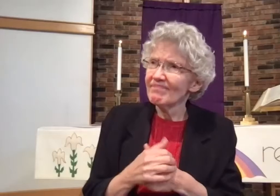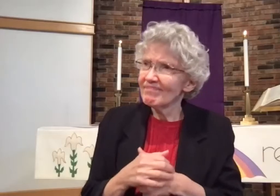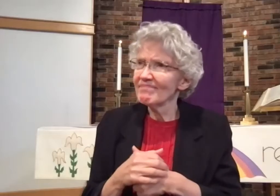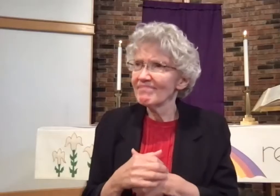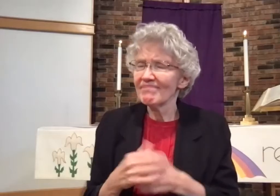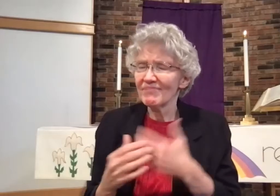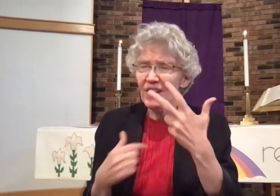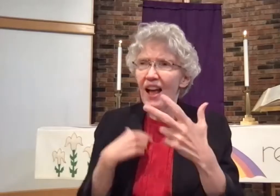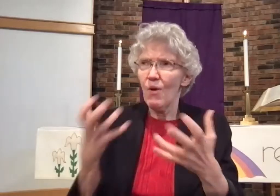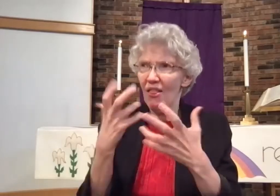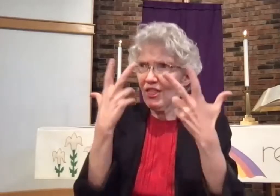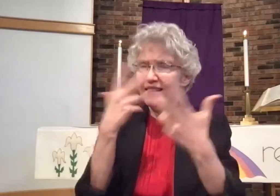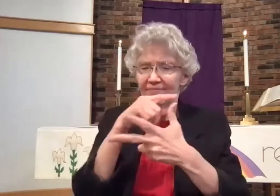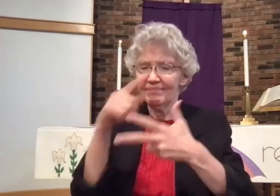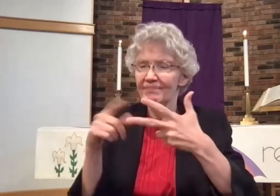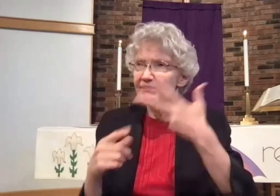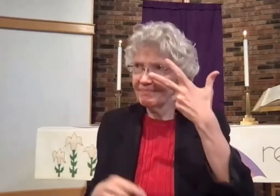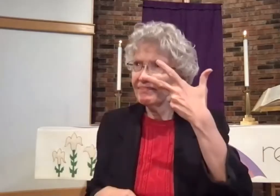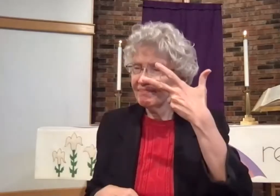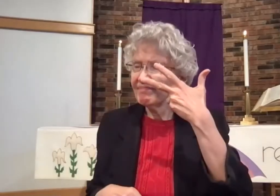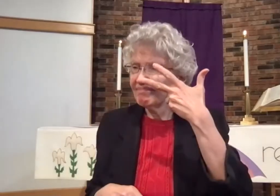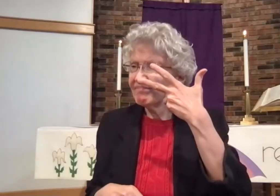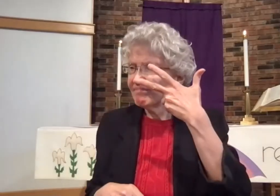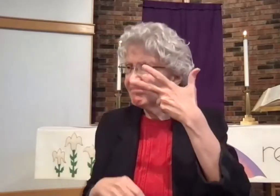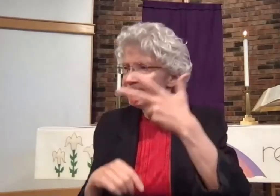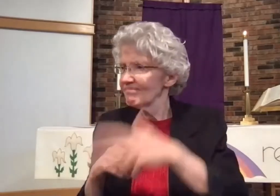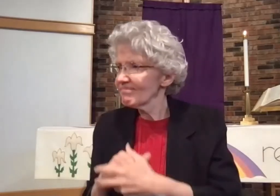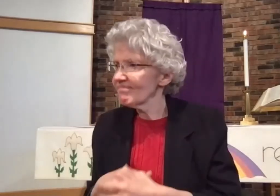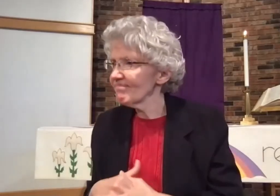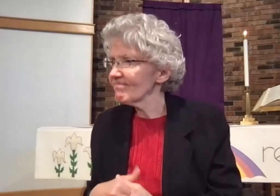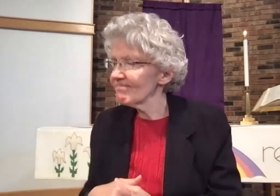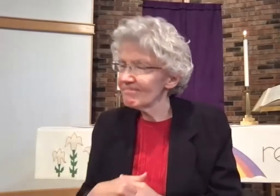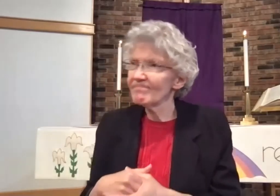justice be done to this man?" The woman said, "I want three things.